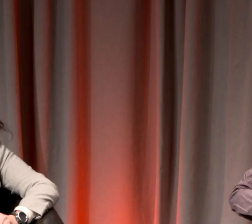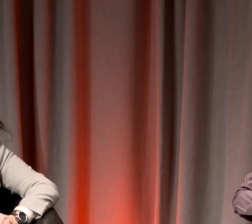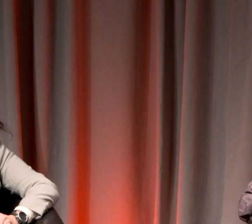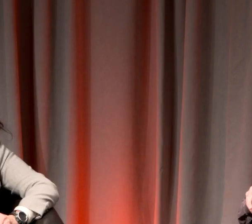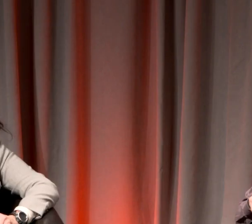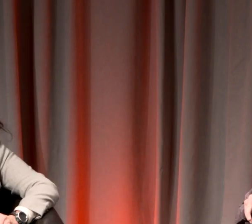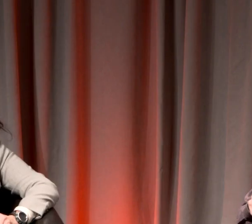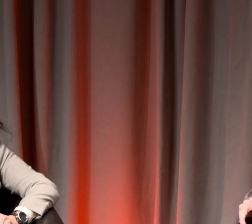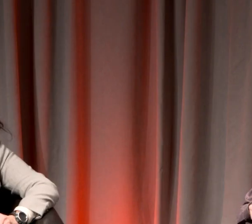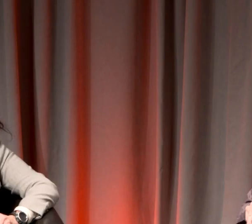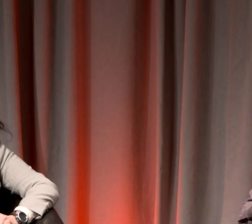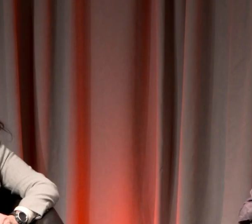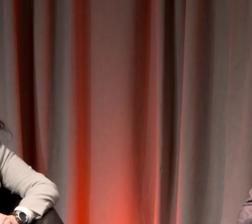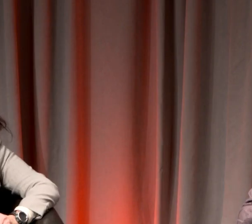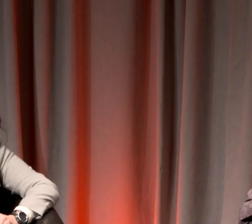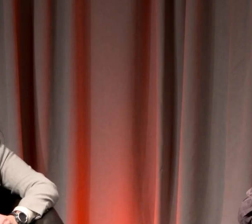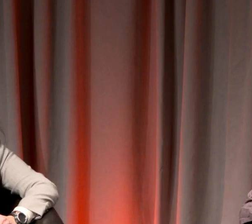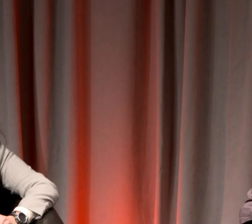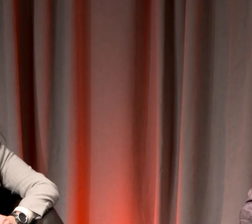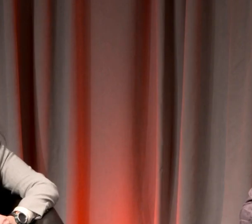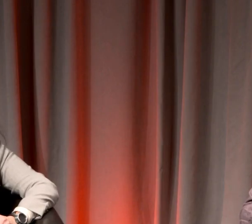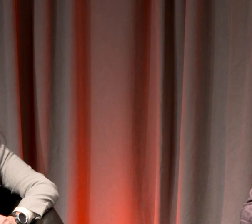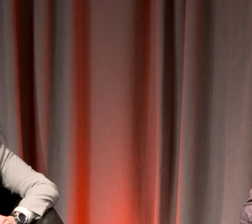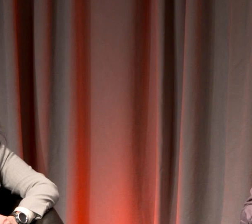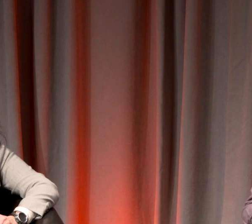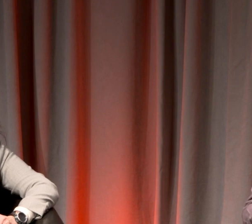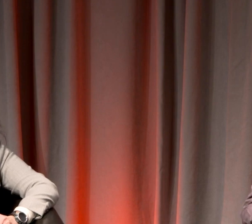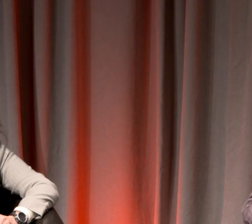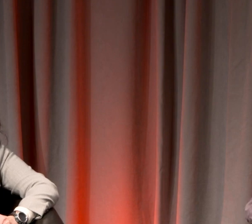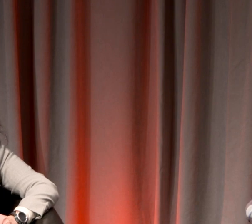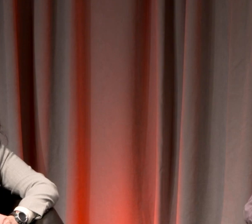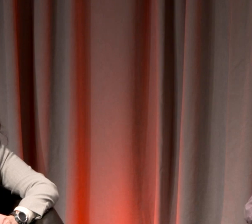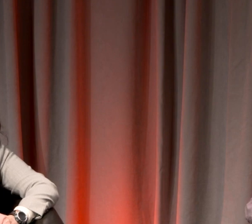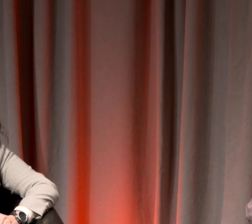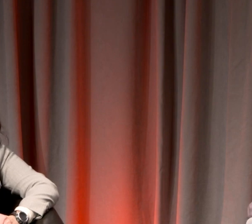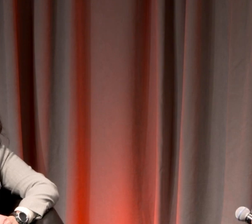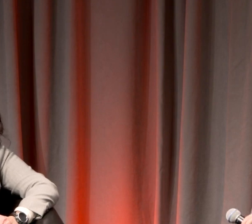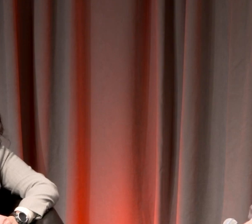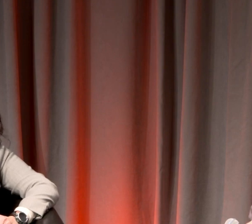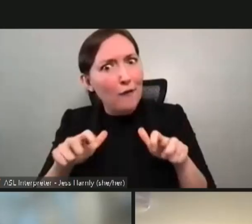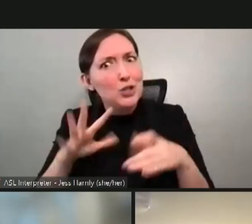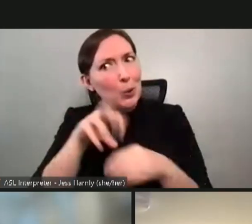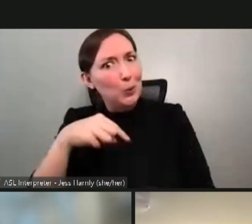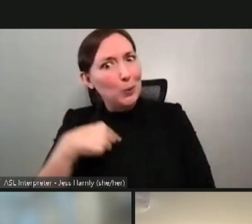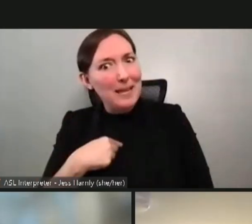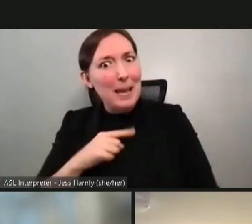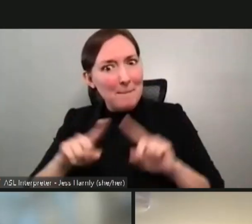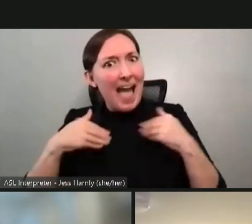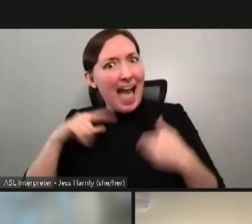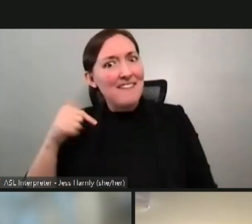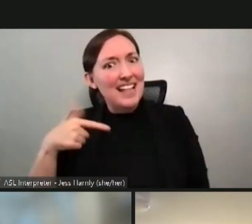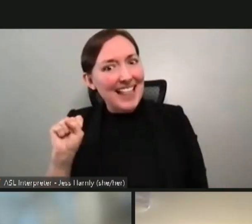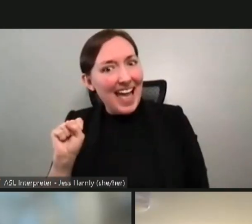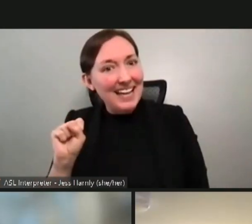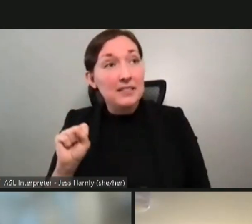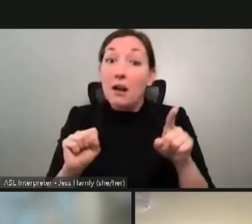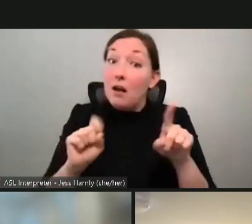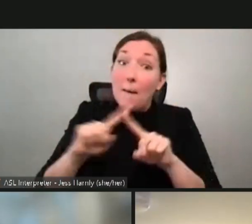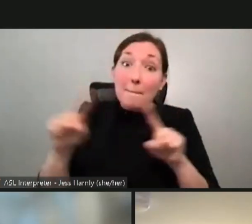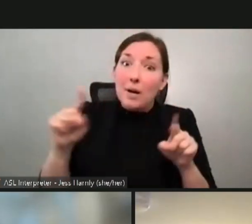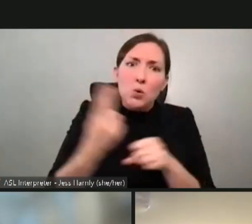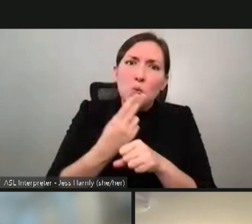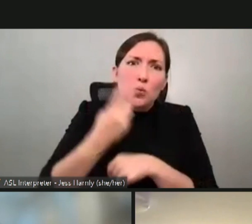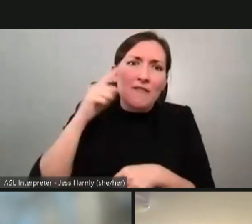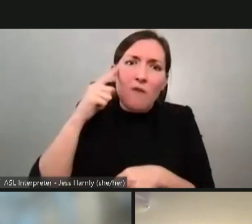um, I also have legs. I don't want to exclude myself at this point. I'm very selfish. So here's the thing. What do you actually use your legs in space for just to anchor